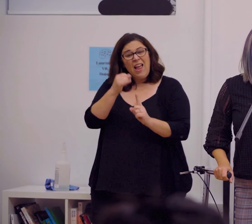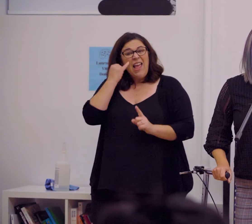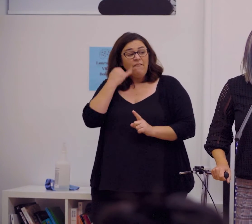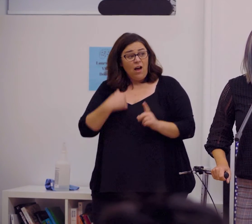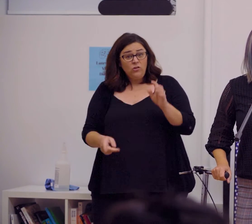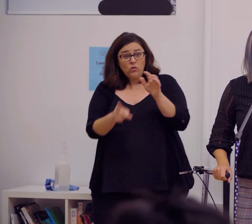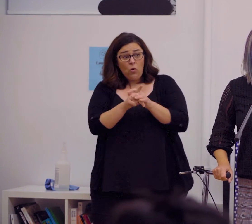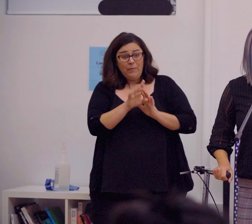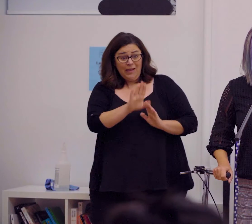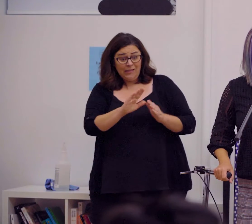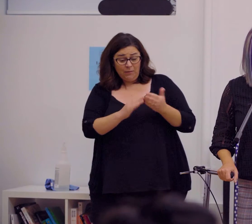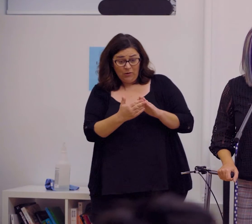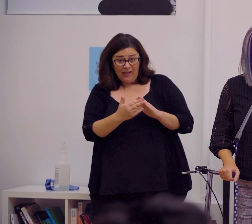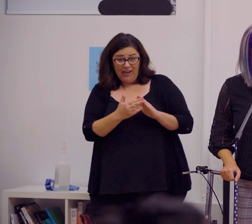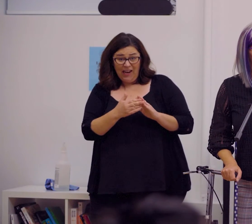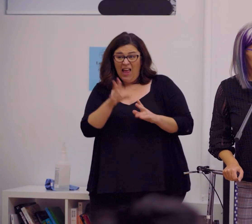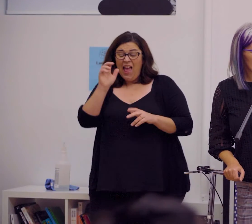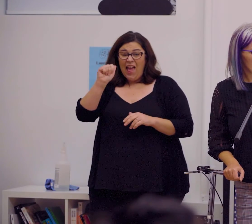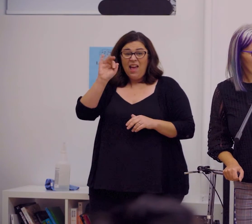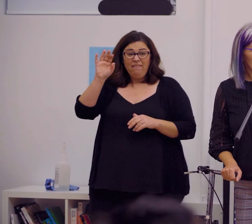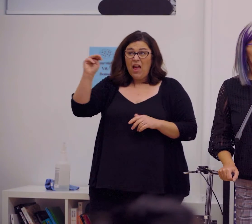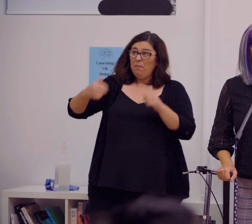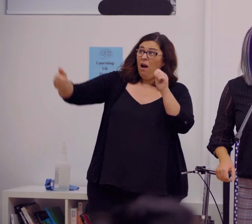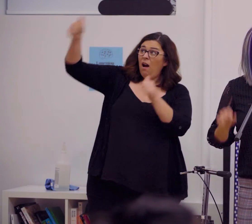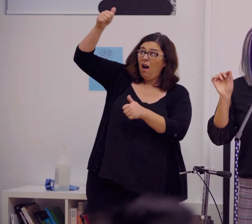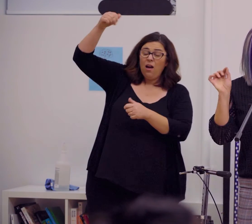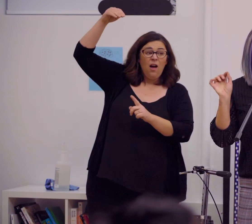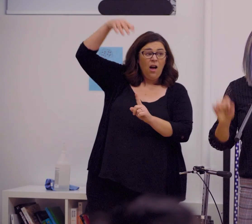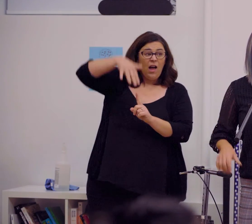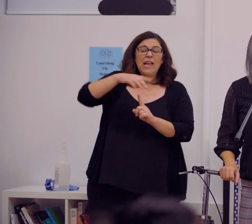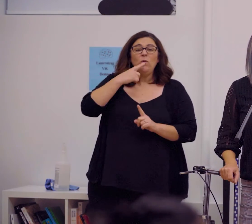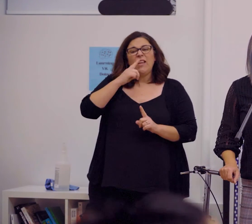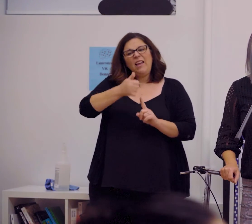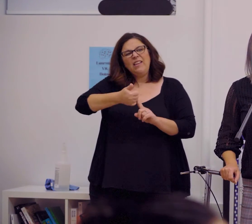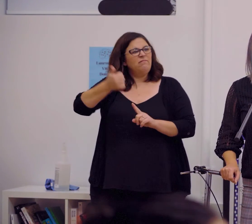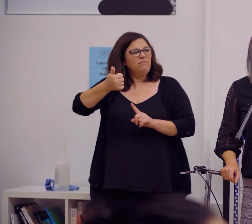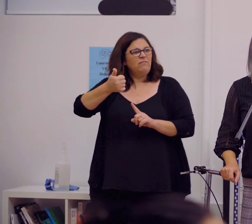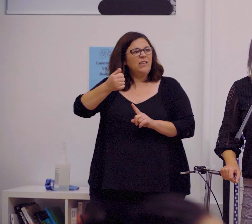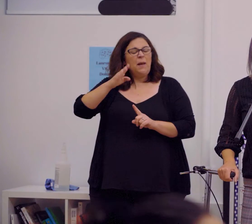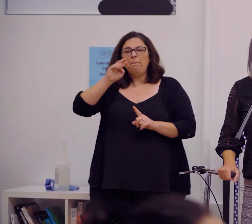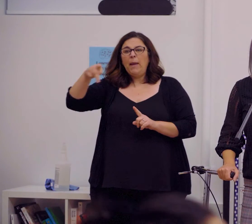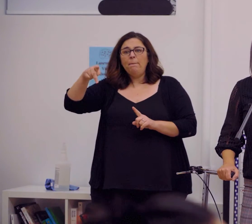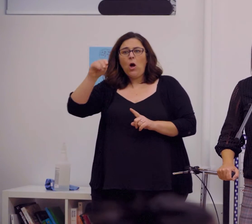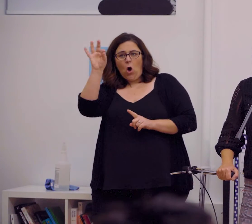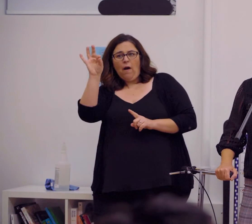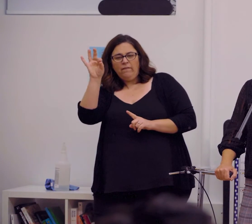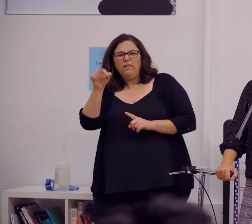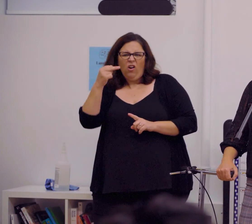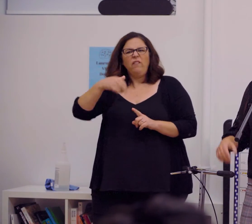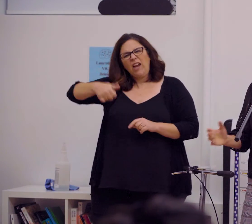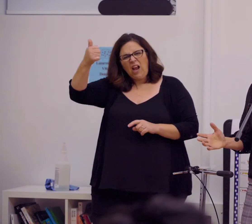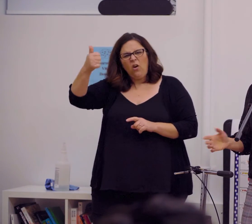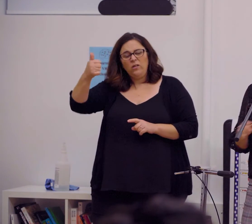counting his community using the approach, he'd have told me to leave off. And that was pretty much what everyone